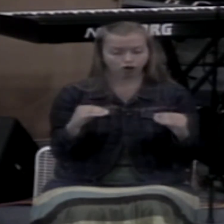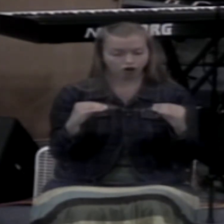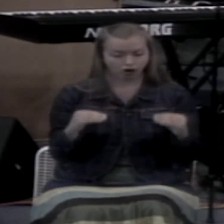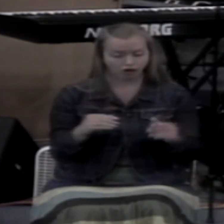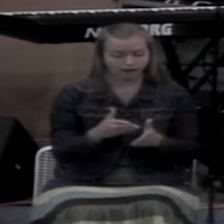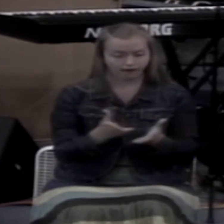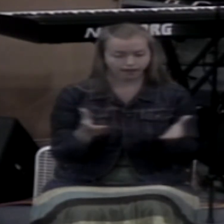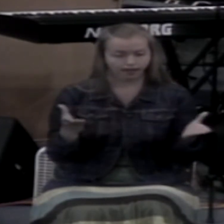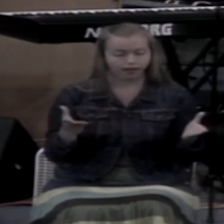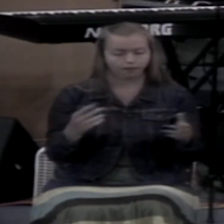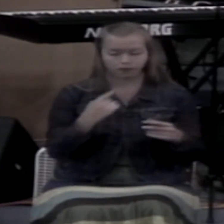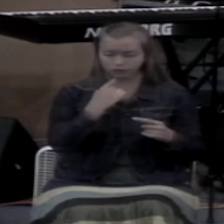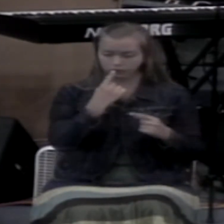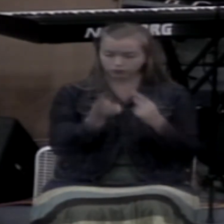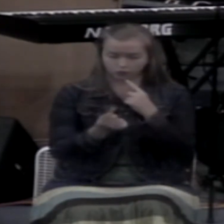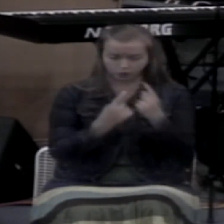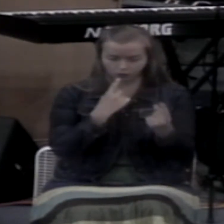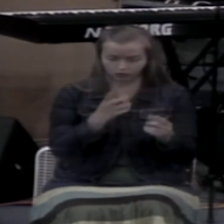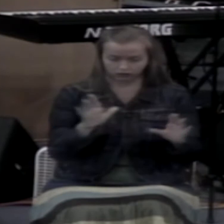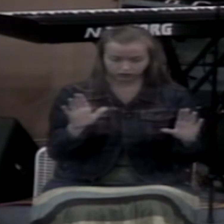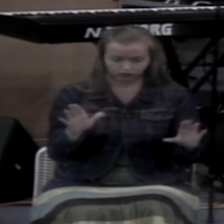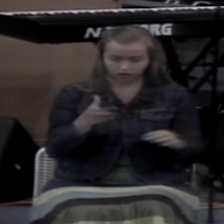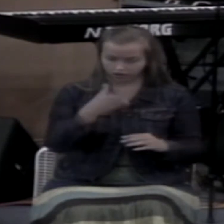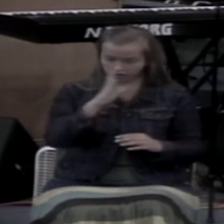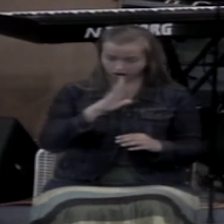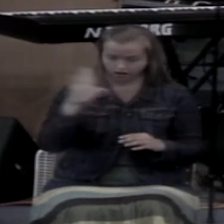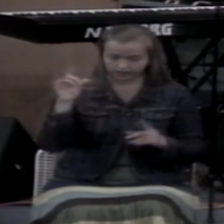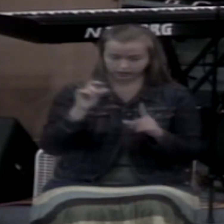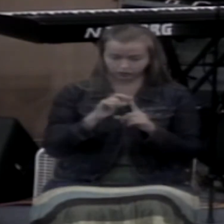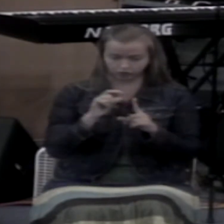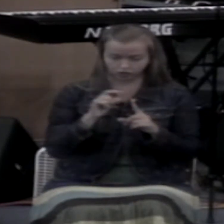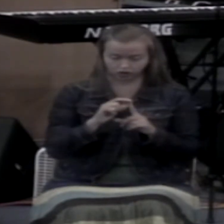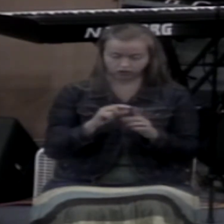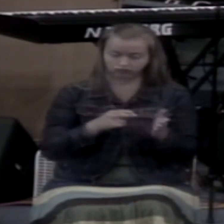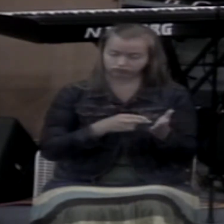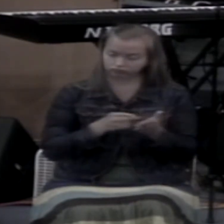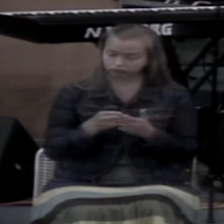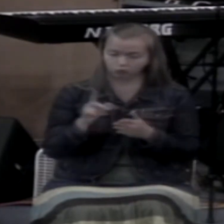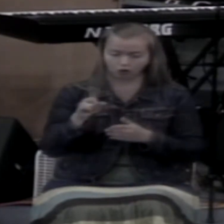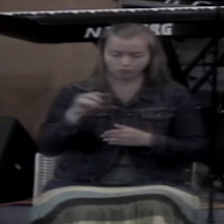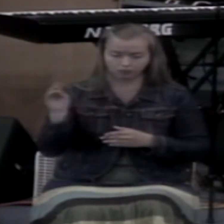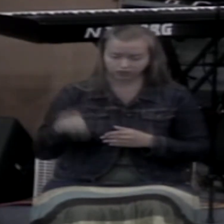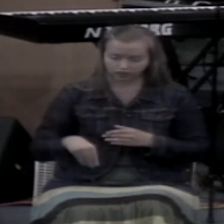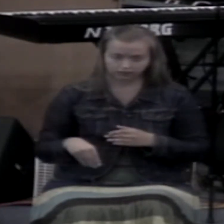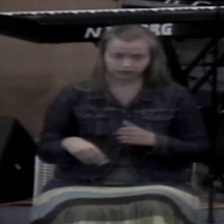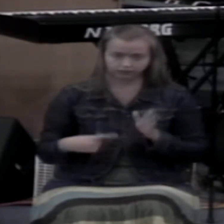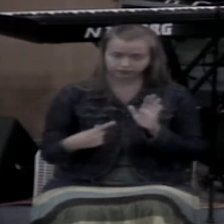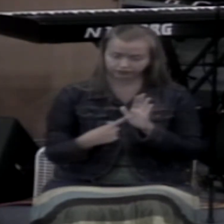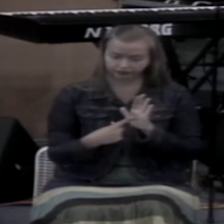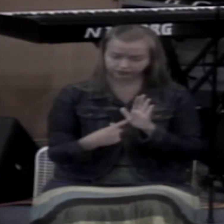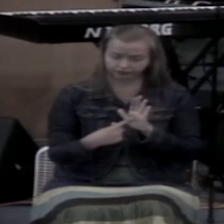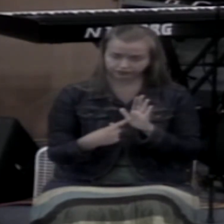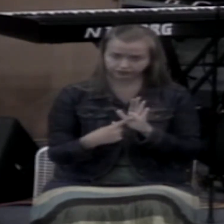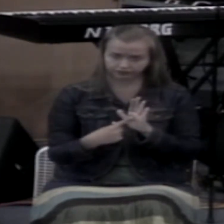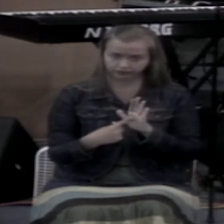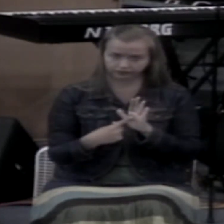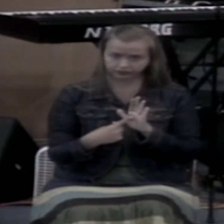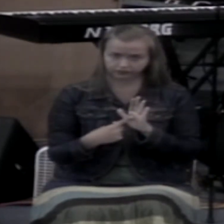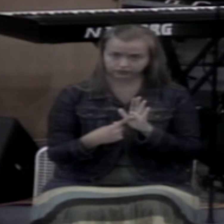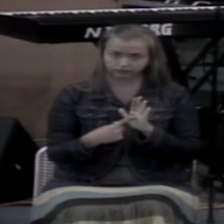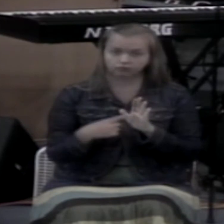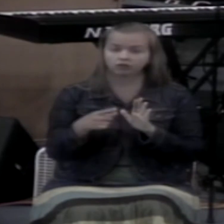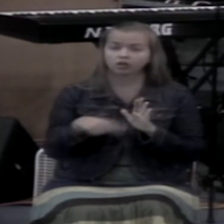And you can pull rank on your people anytime you want to by using Scripture. And you can have a good